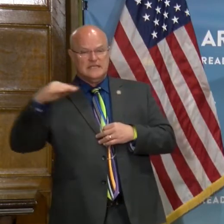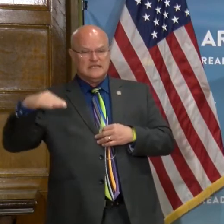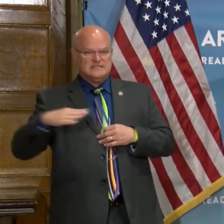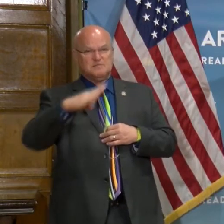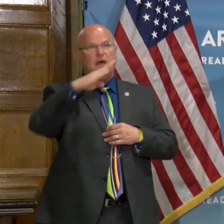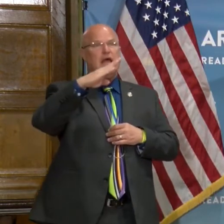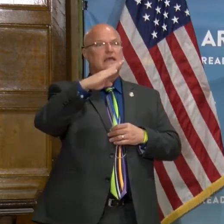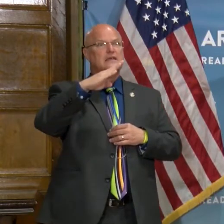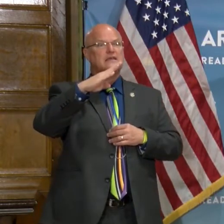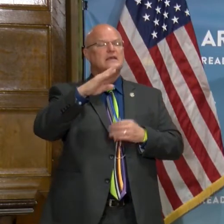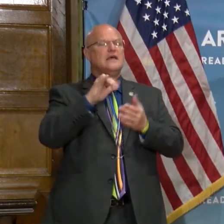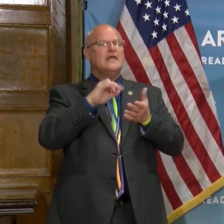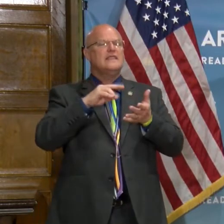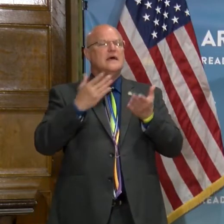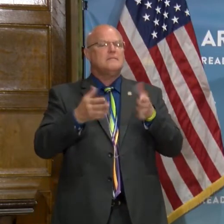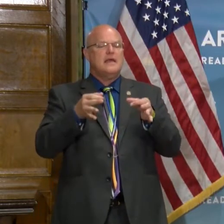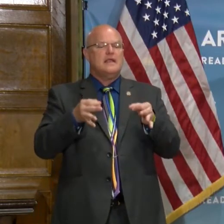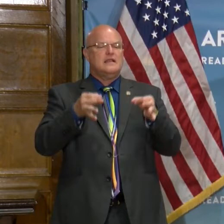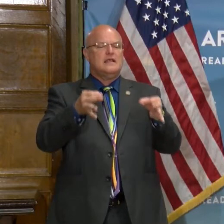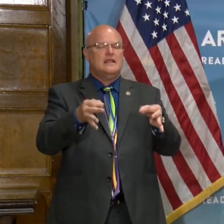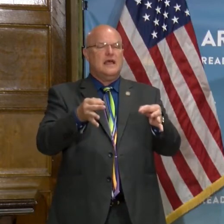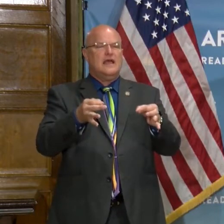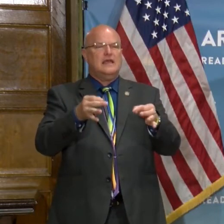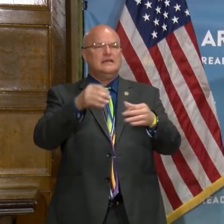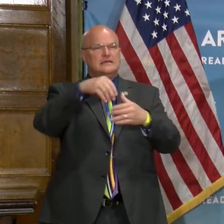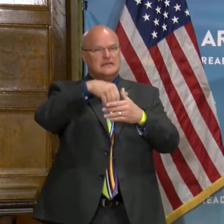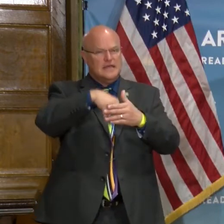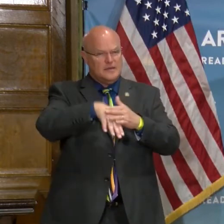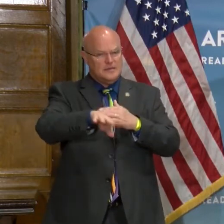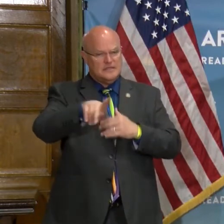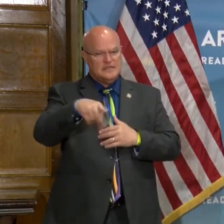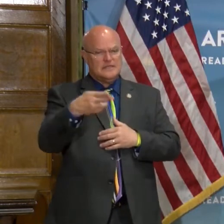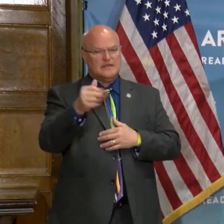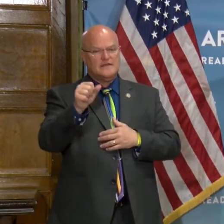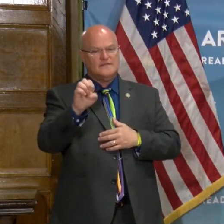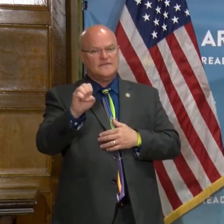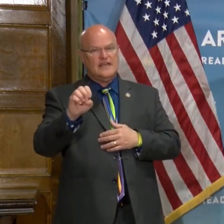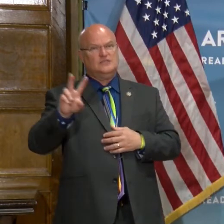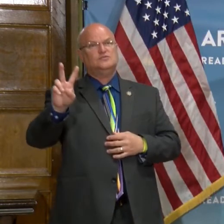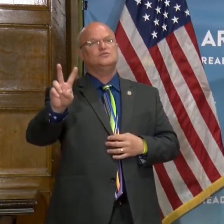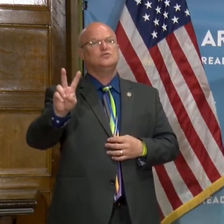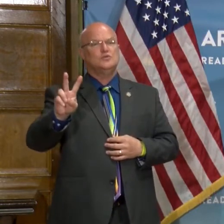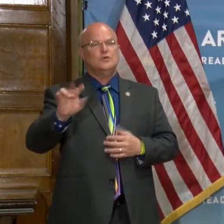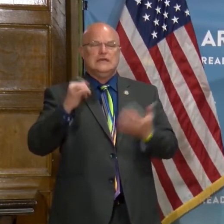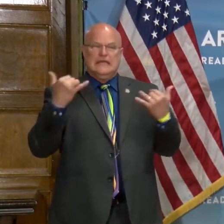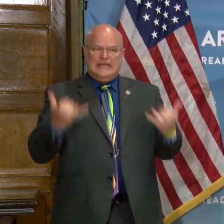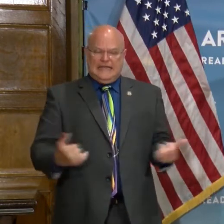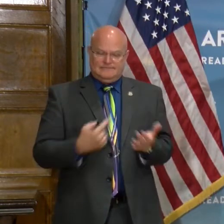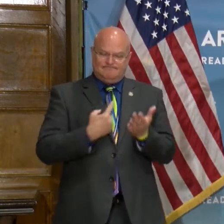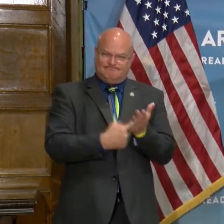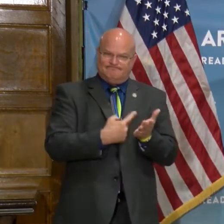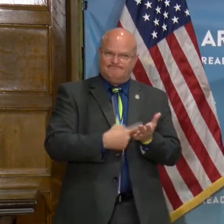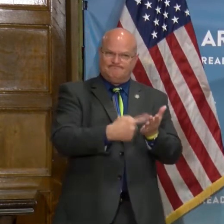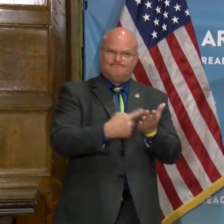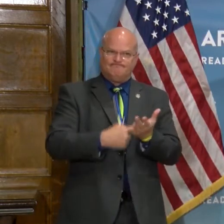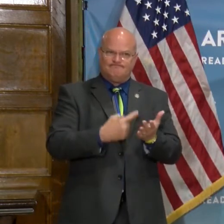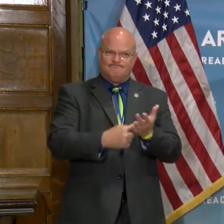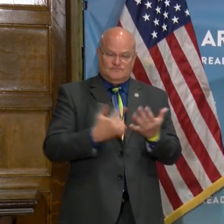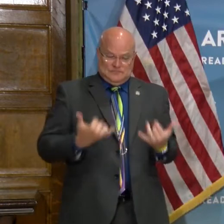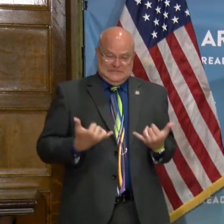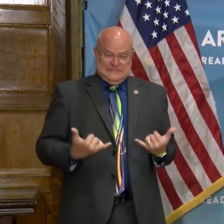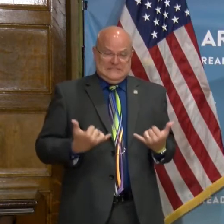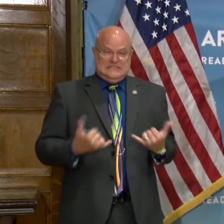spike, that may delay the entering of phase 2. And that's where the debate is now, and that is where we